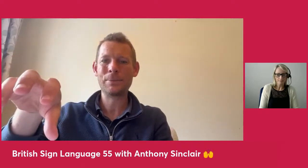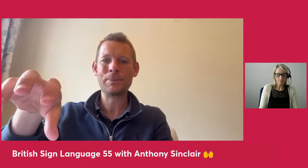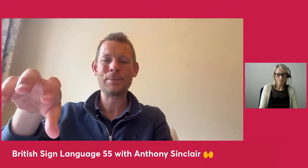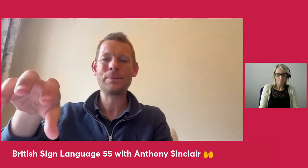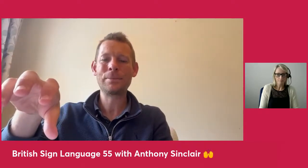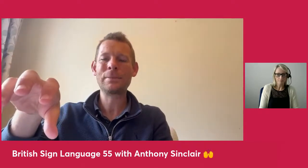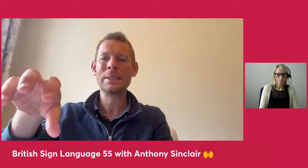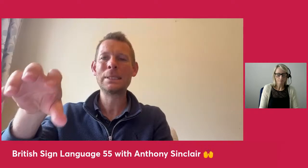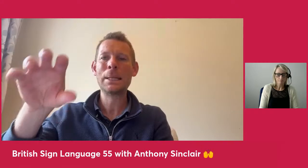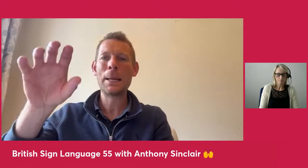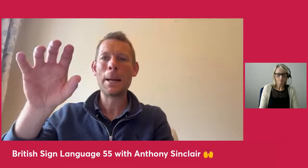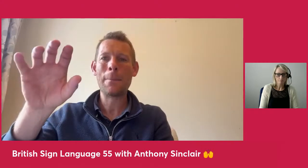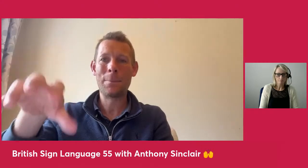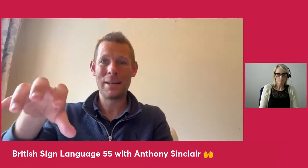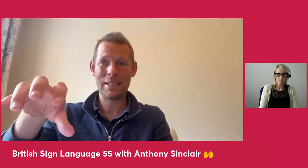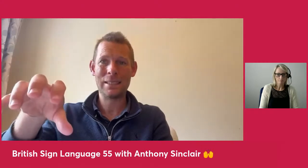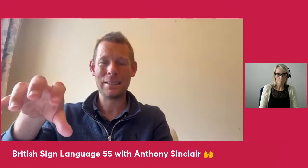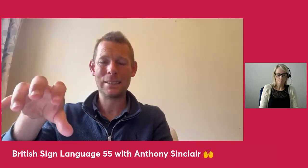place.